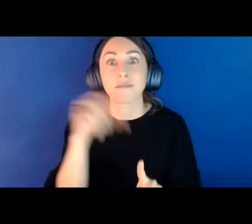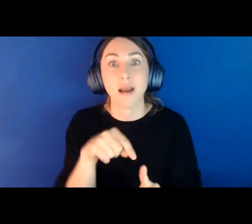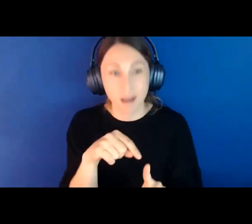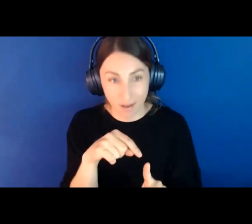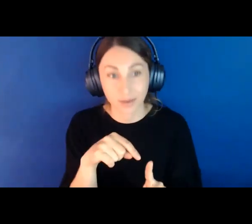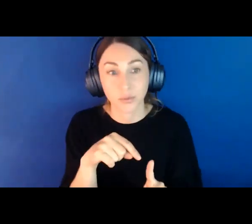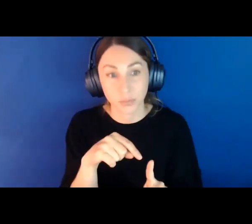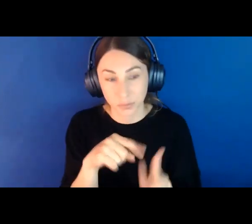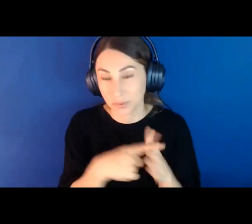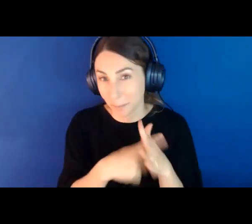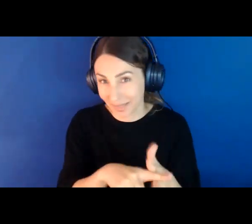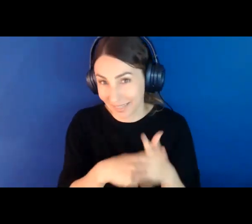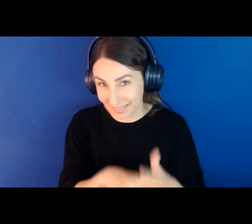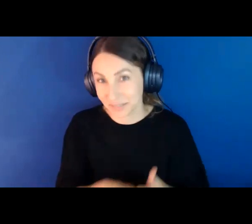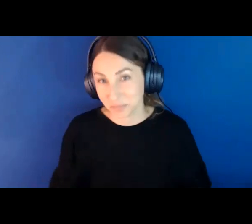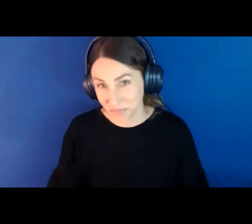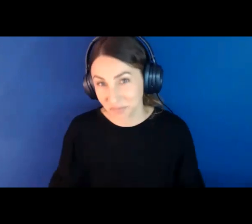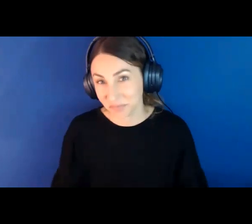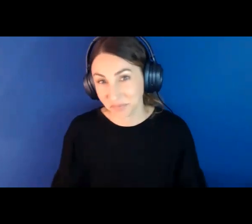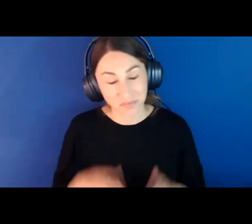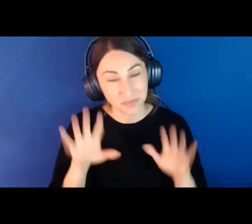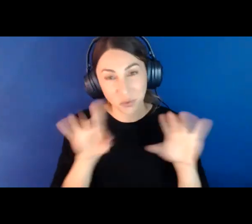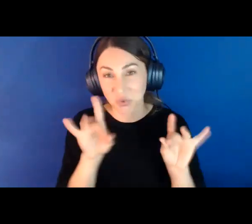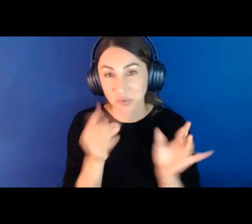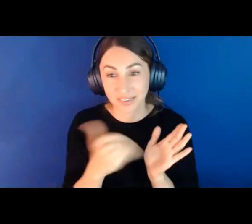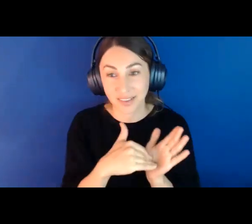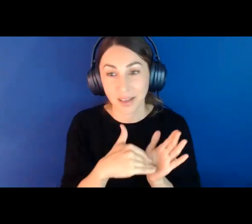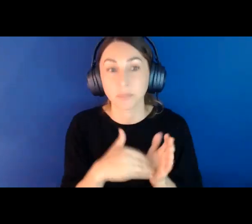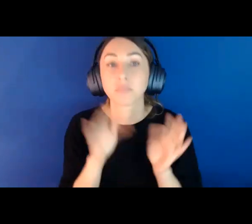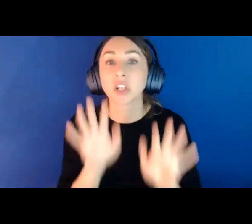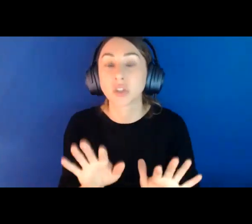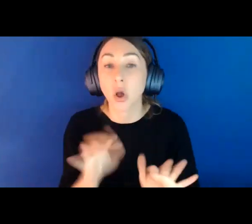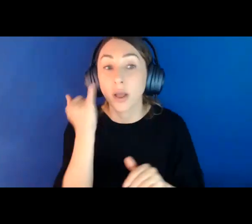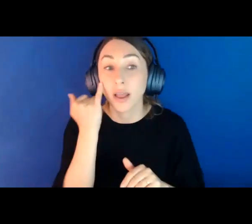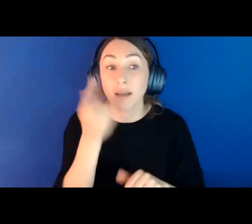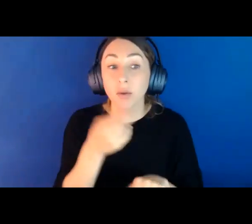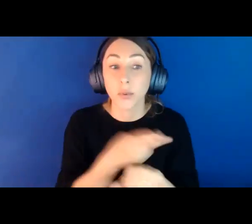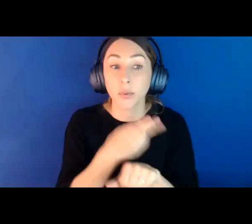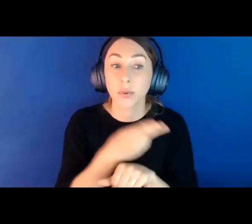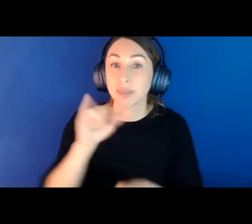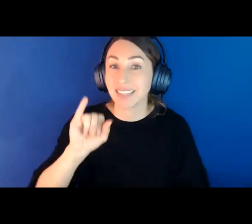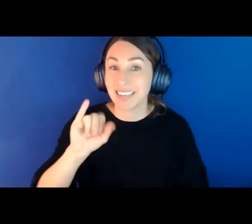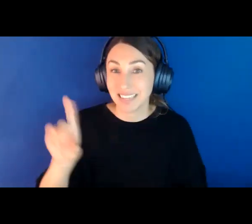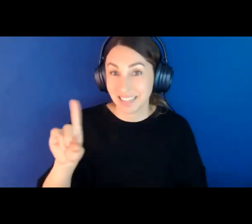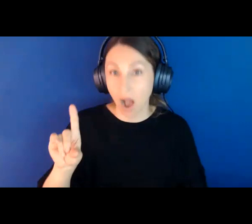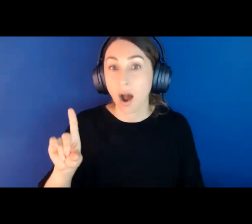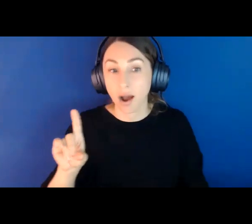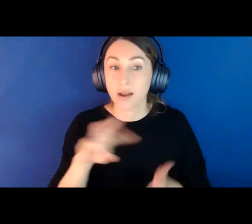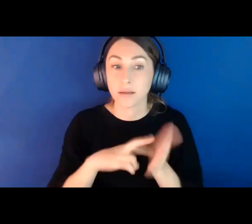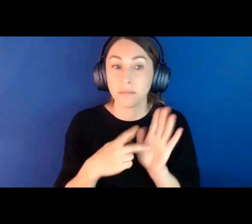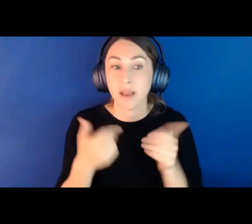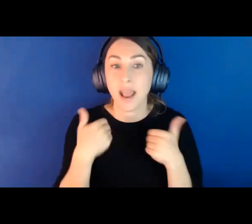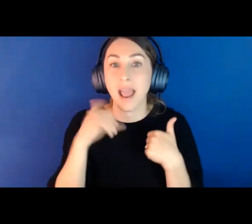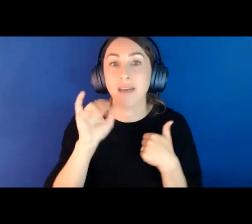to the beginning. Pick again. Again, if you're using InDesign, you have your InDesign draft